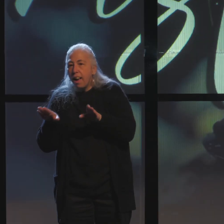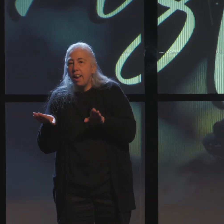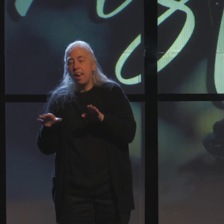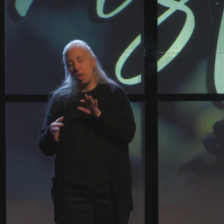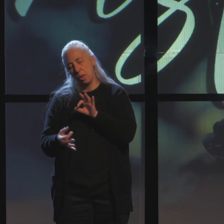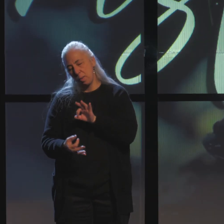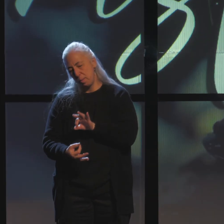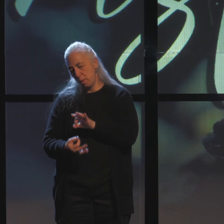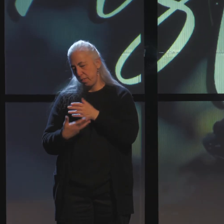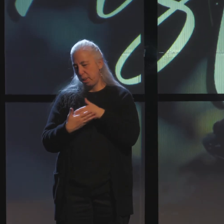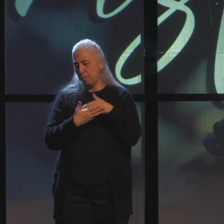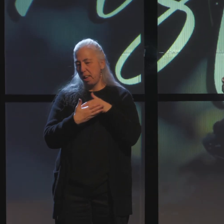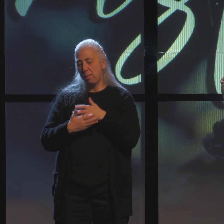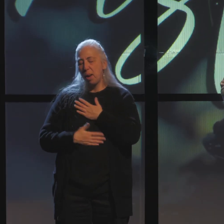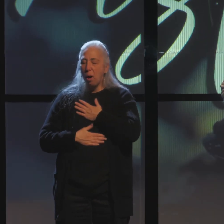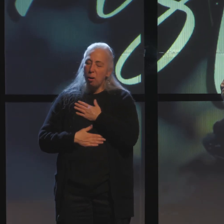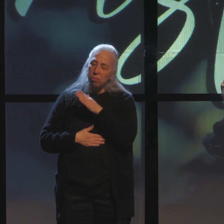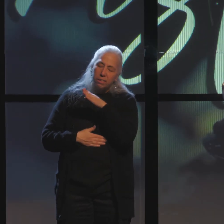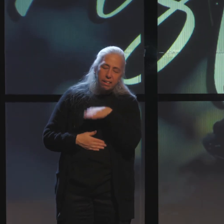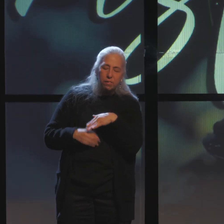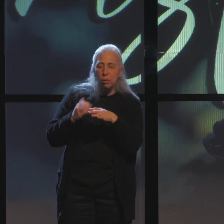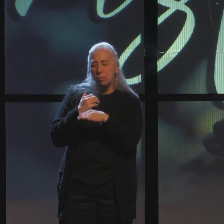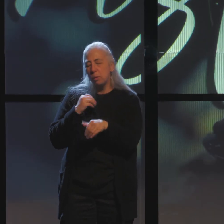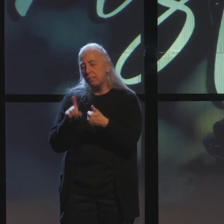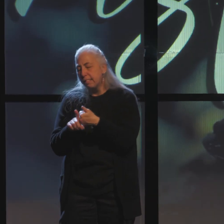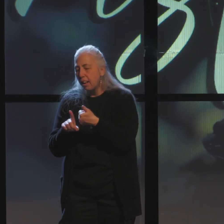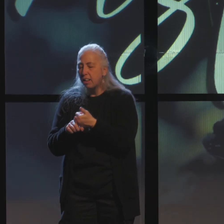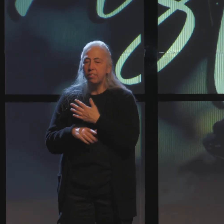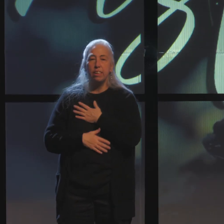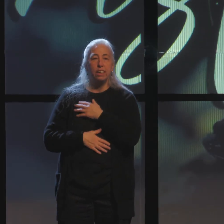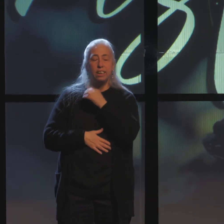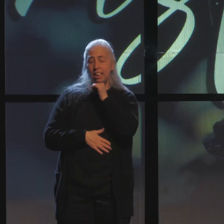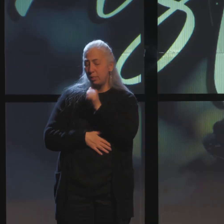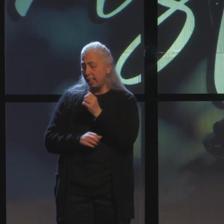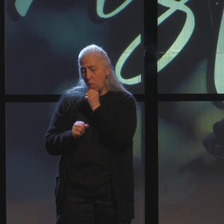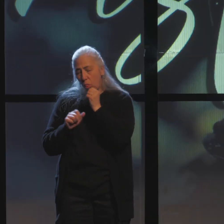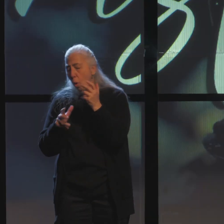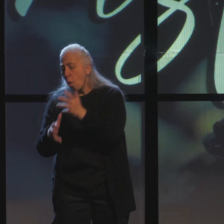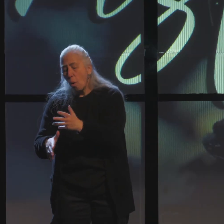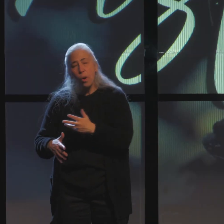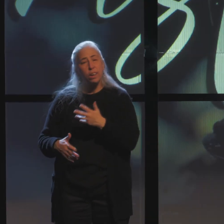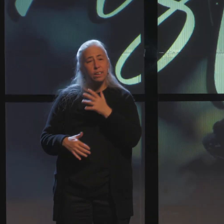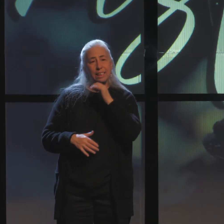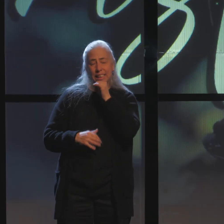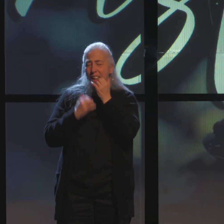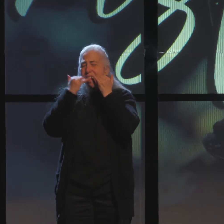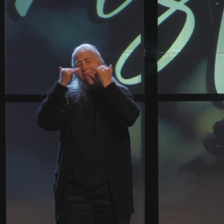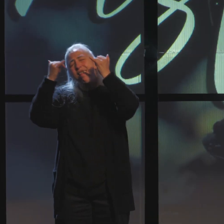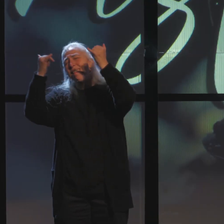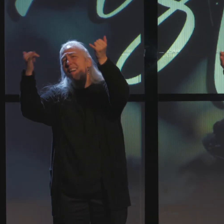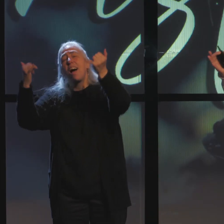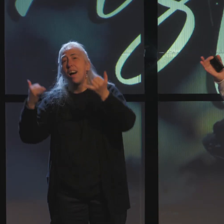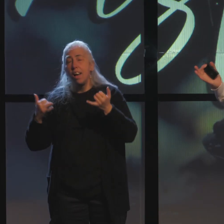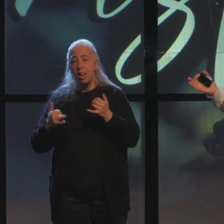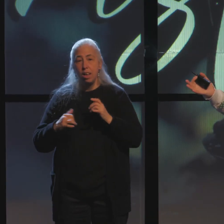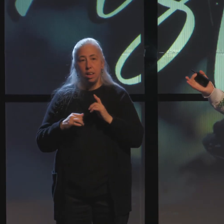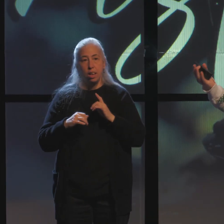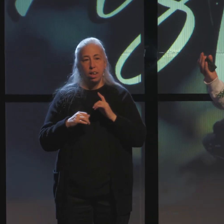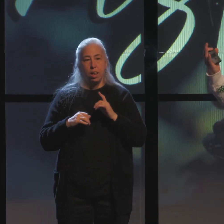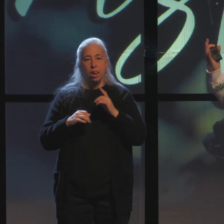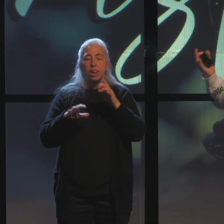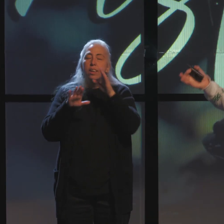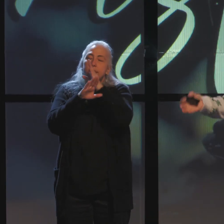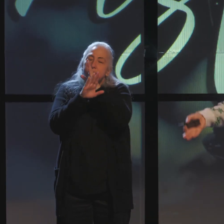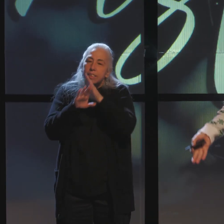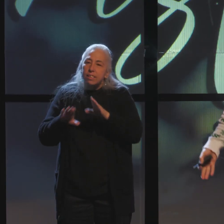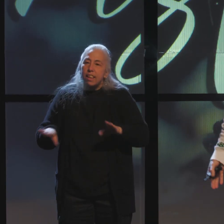who didn't poop itself, who didn't throw up, who didn't scream. But we think of a silent night. It's